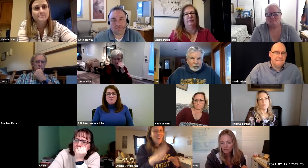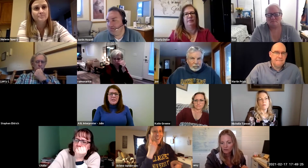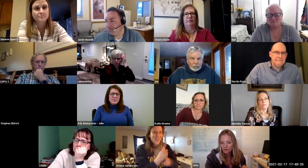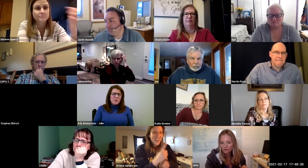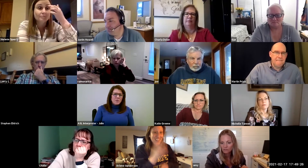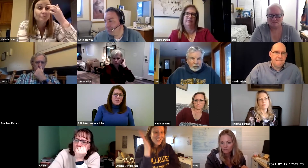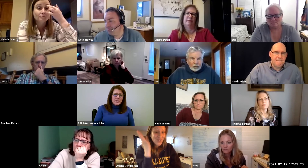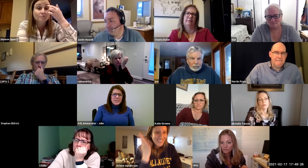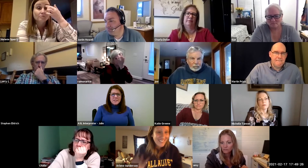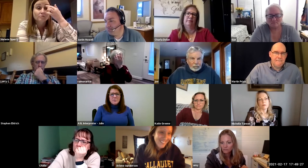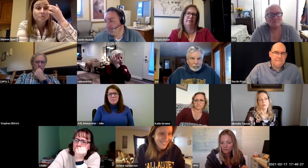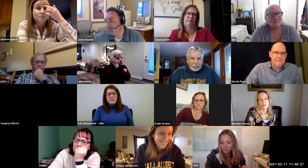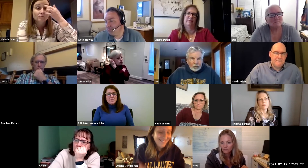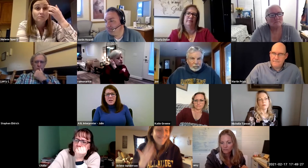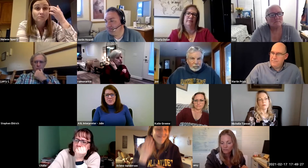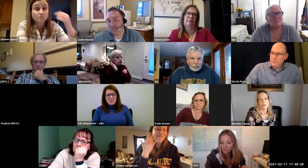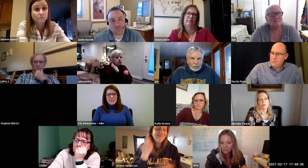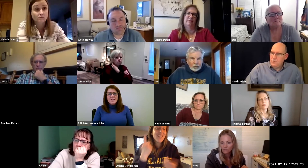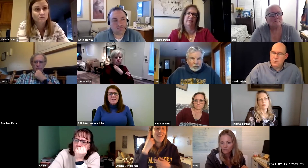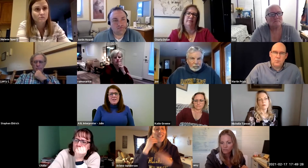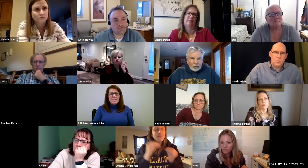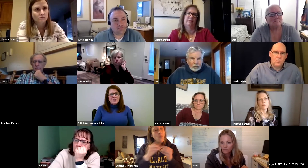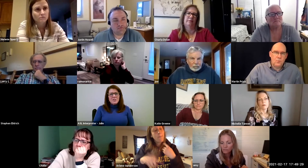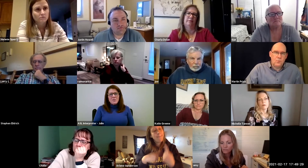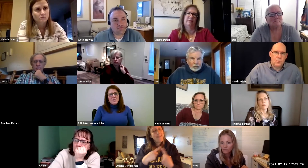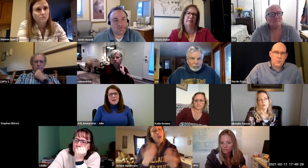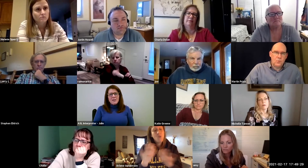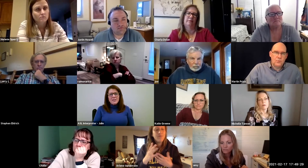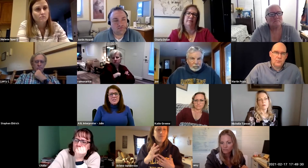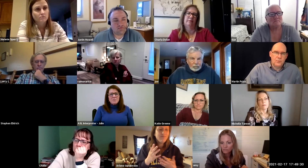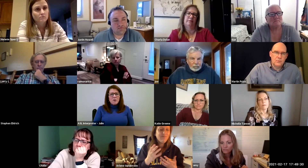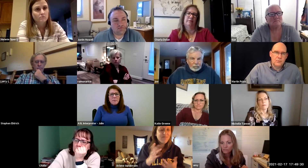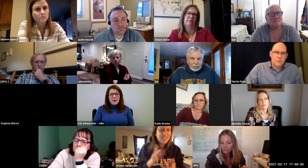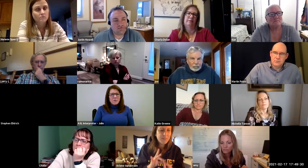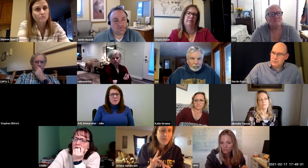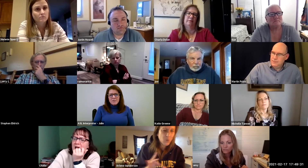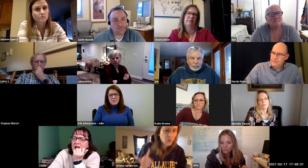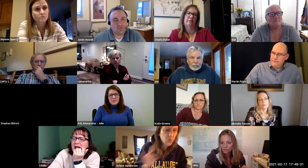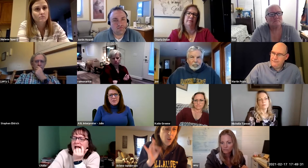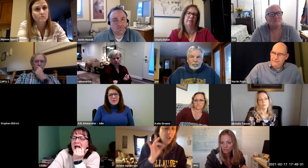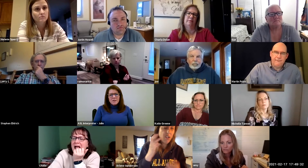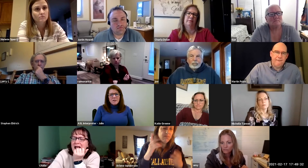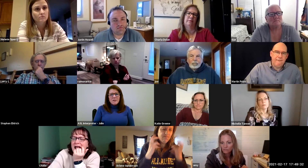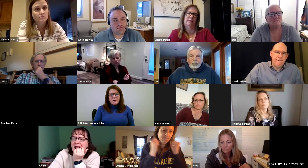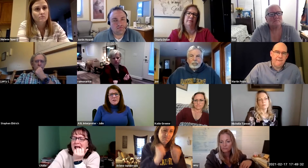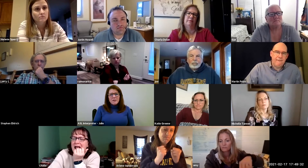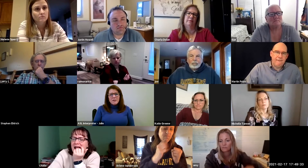did we plant the wrong tree? Did we plant the right tree? And so I think it's more about